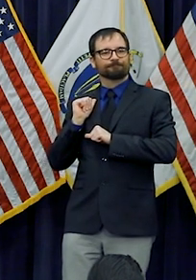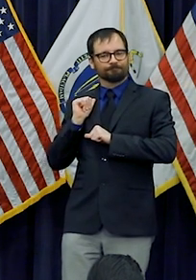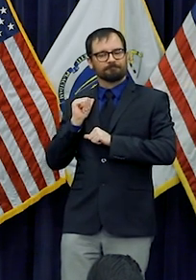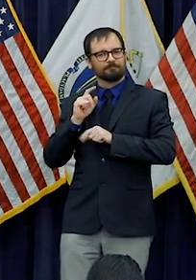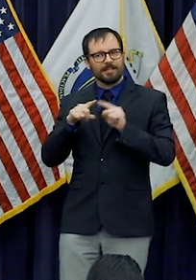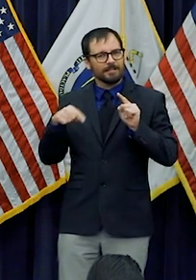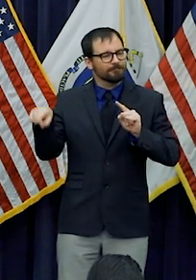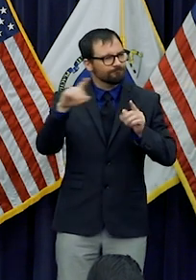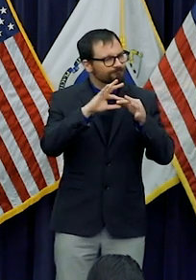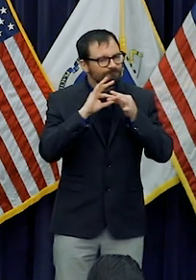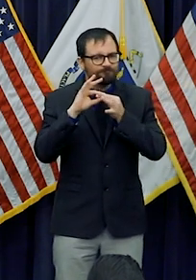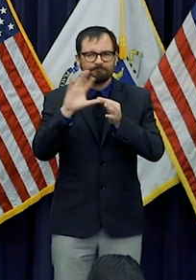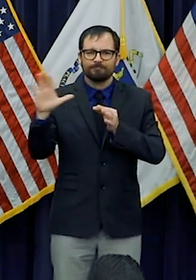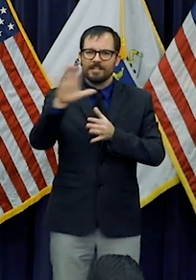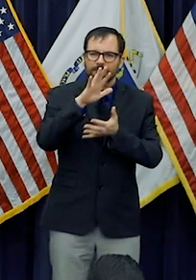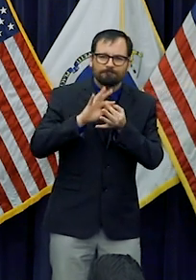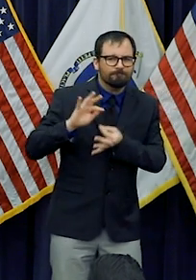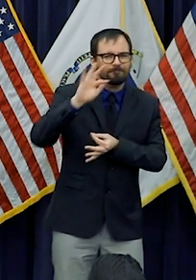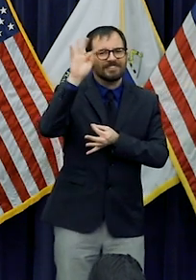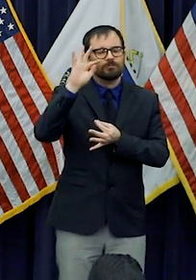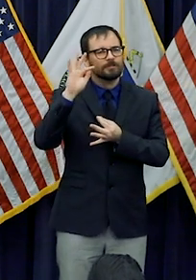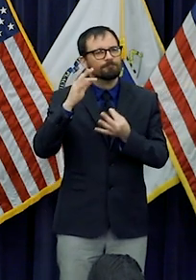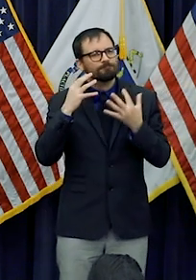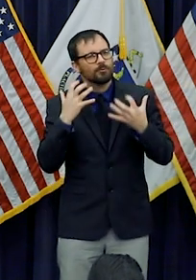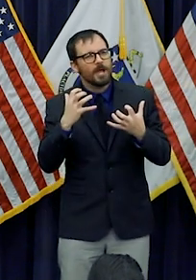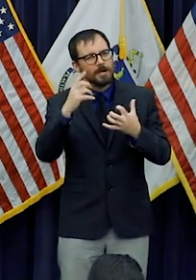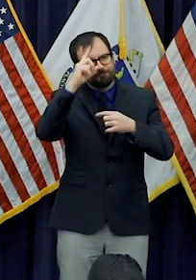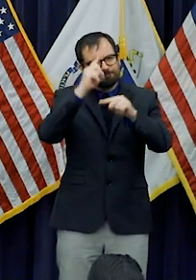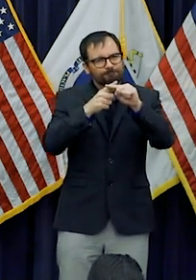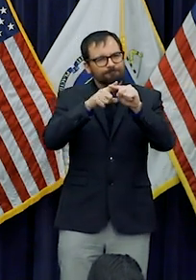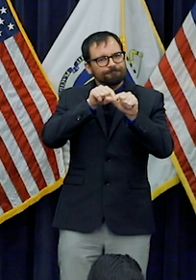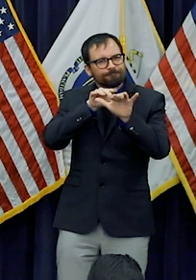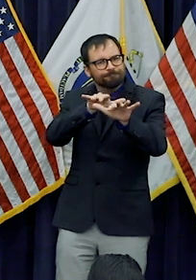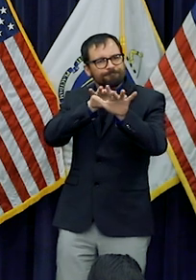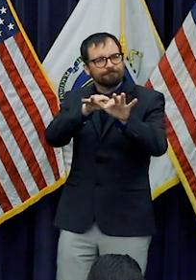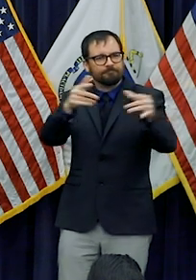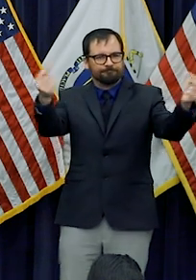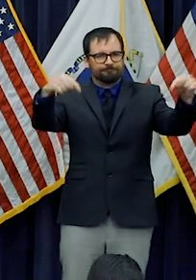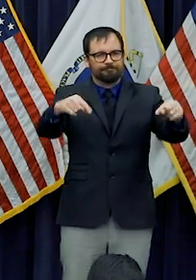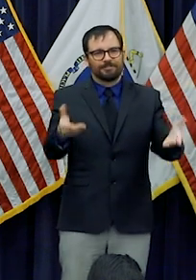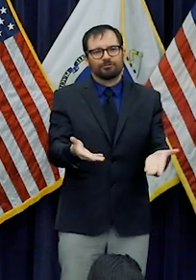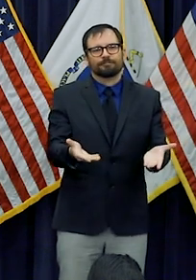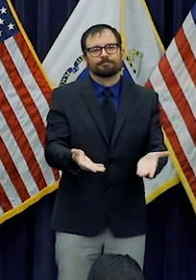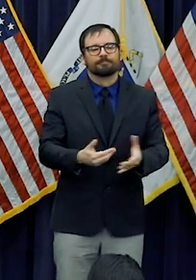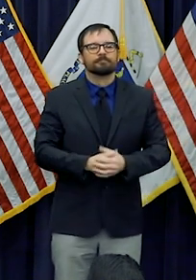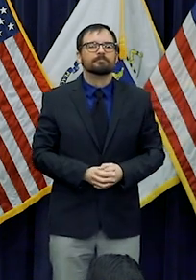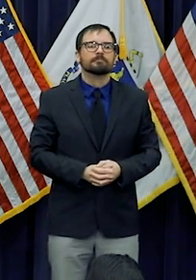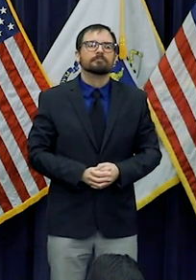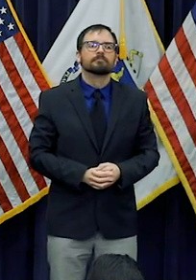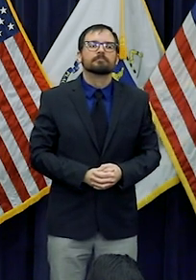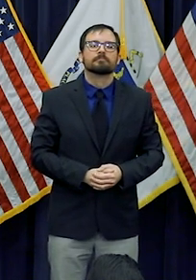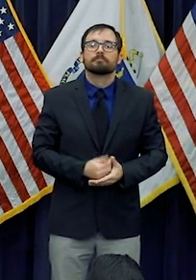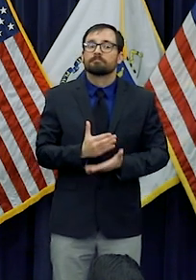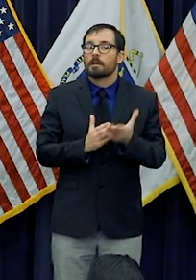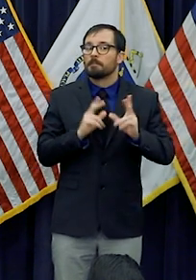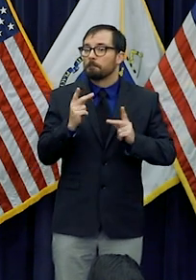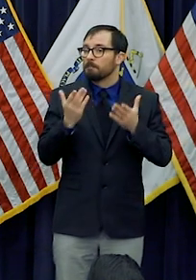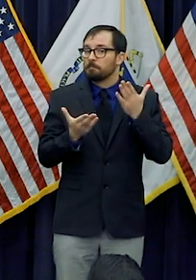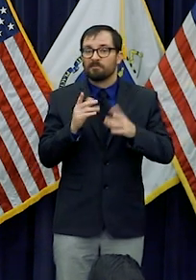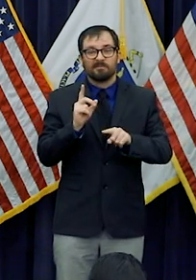haven't been able to attend the funeral that they wanted to attend for their loved one because of the